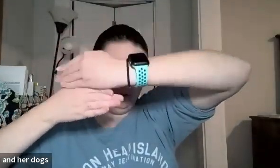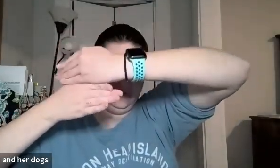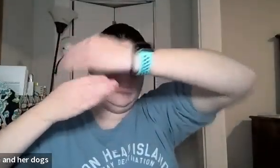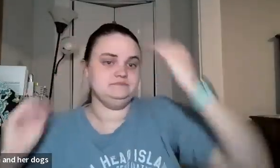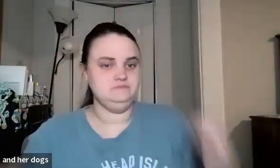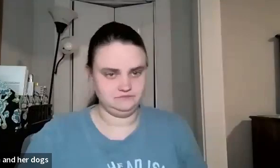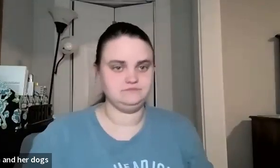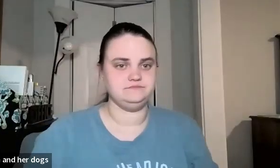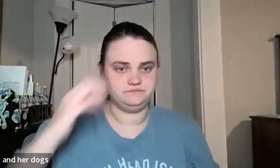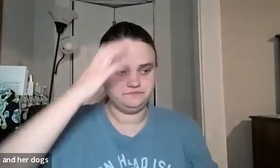close.